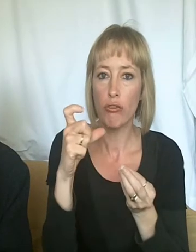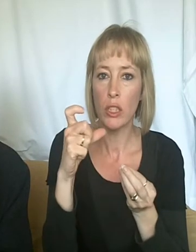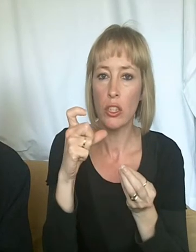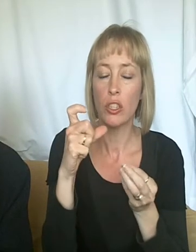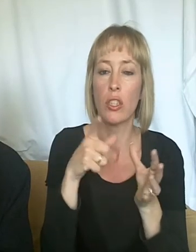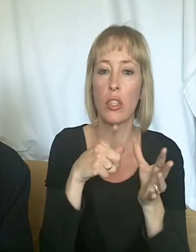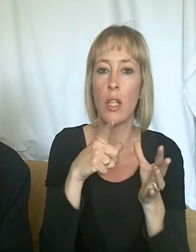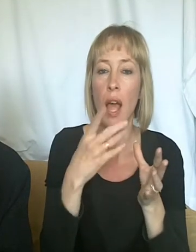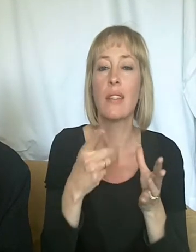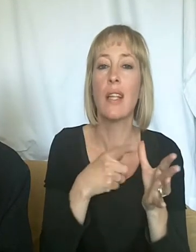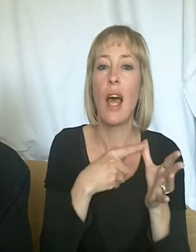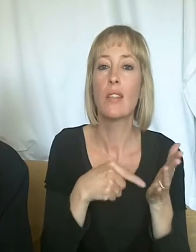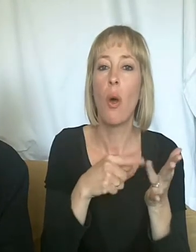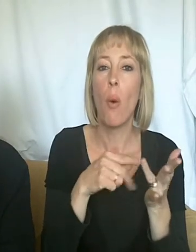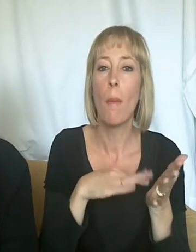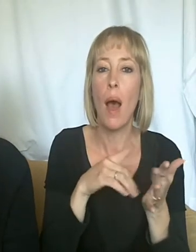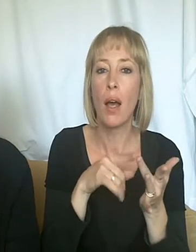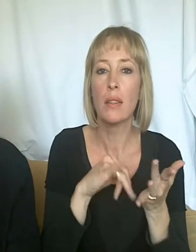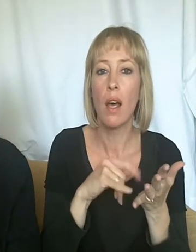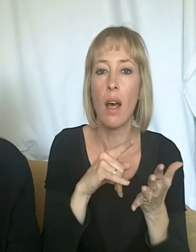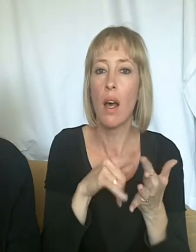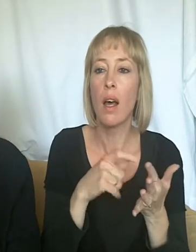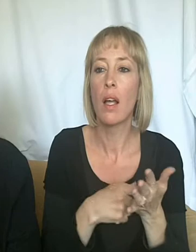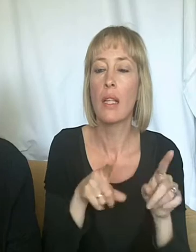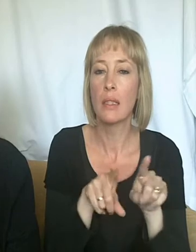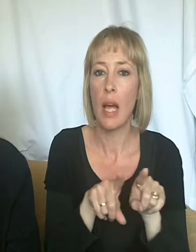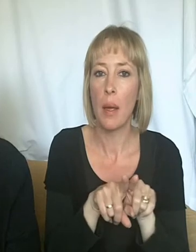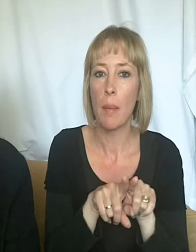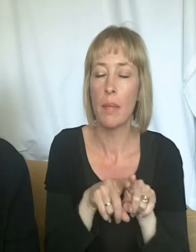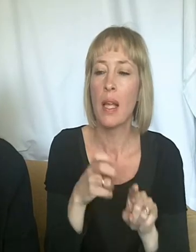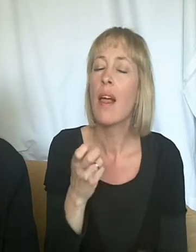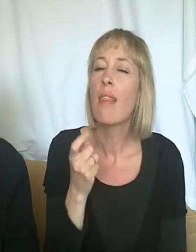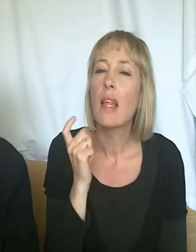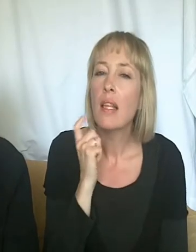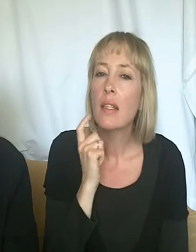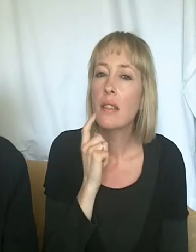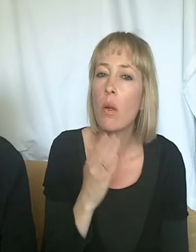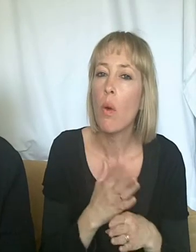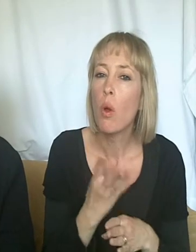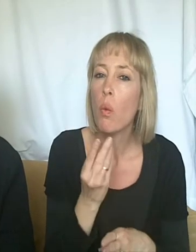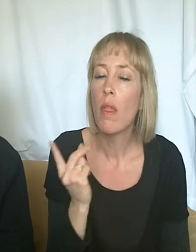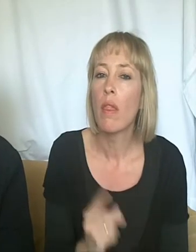cartridge. I find these are much easier to work with.